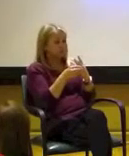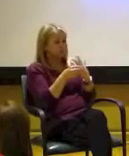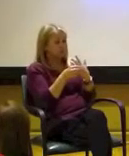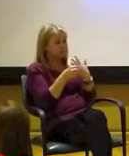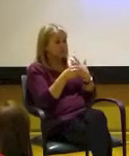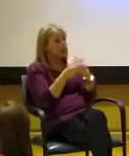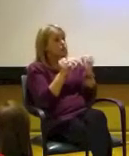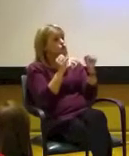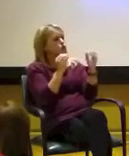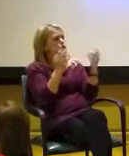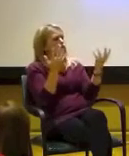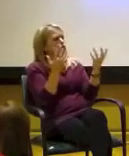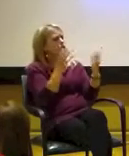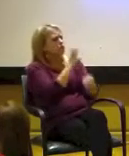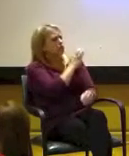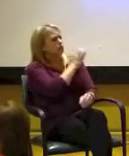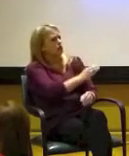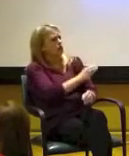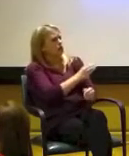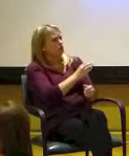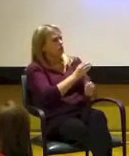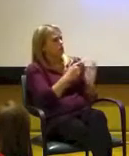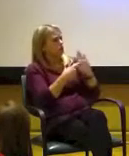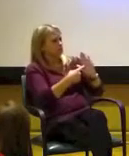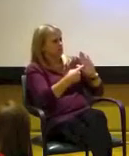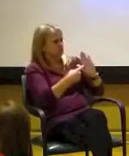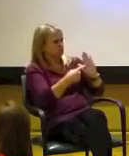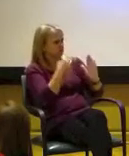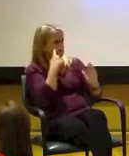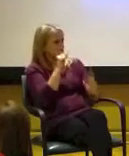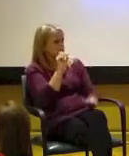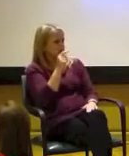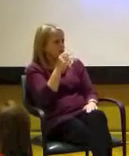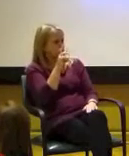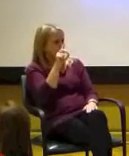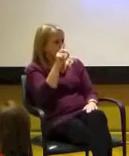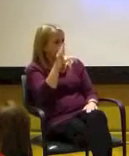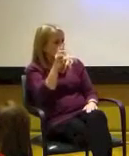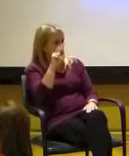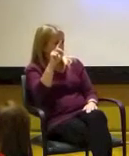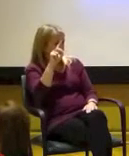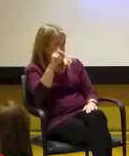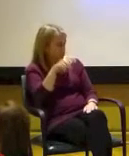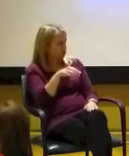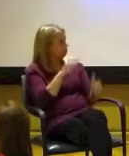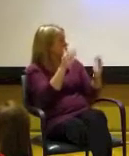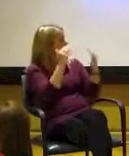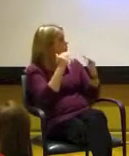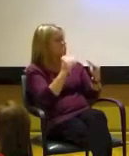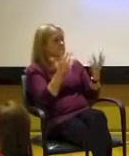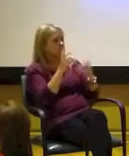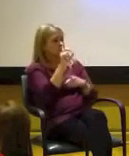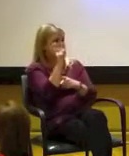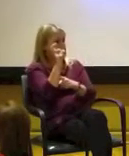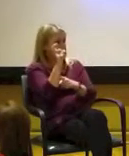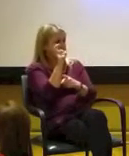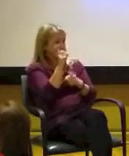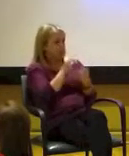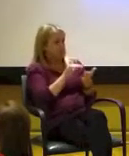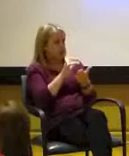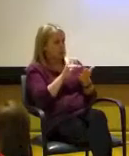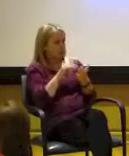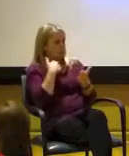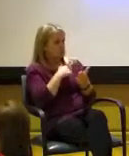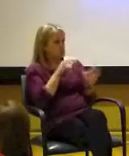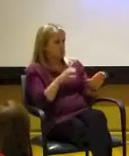is, what is the clinical presentation of a tethered cord? What are the diagnostic studies that we